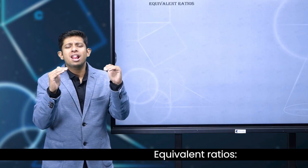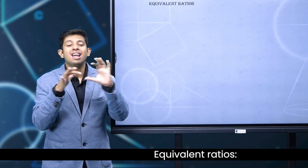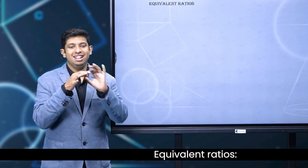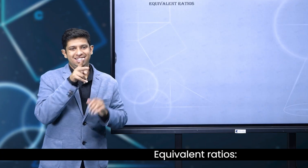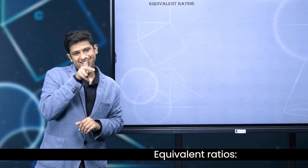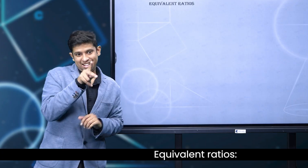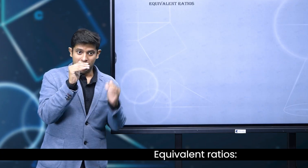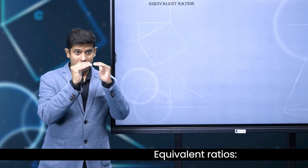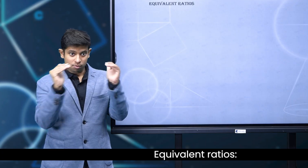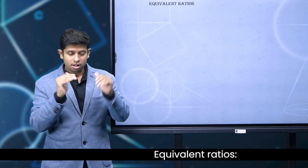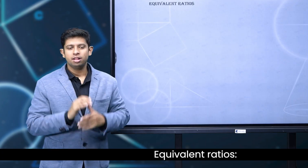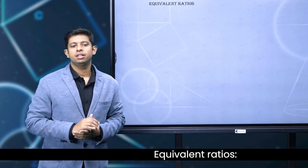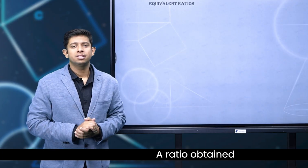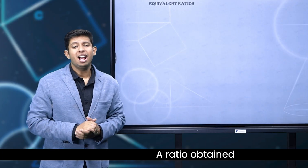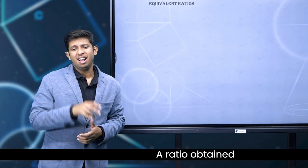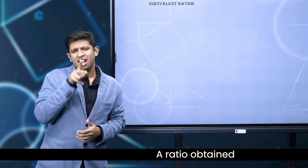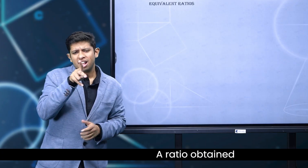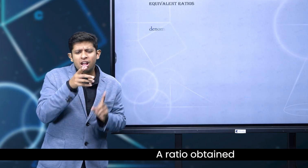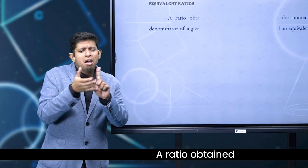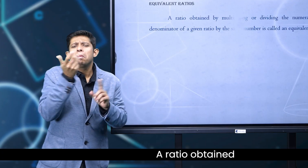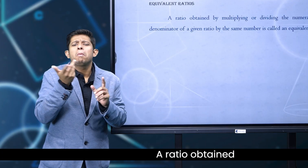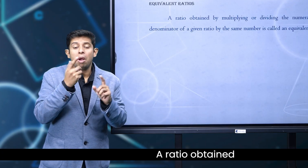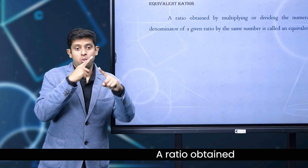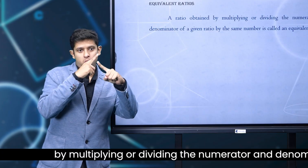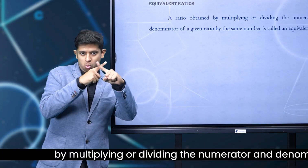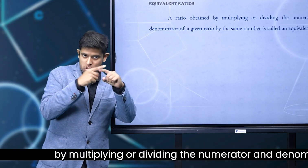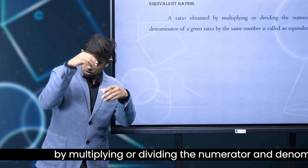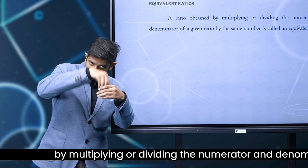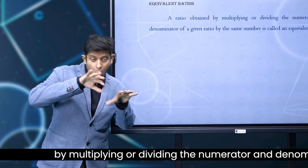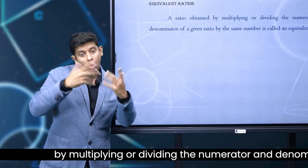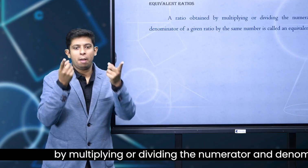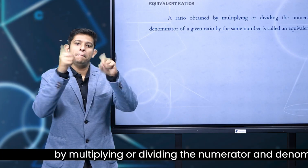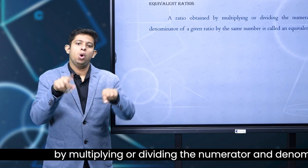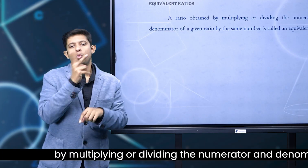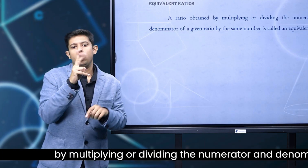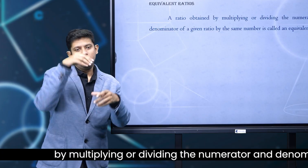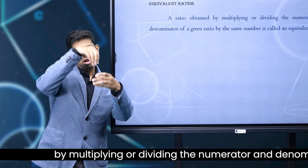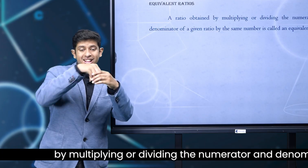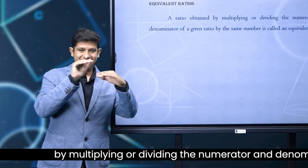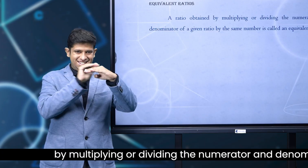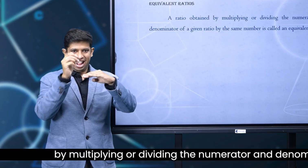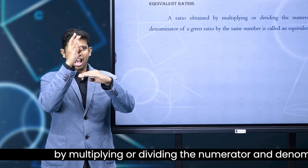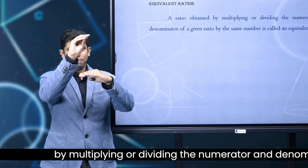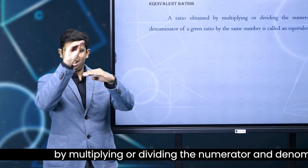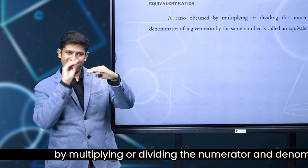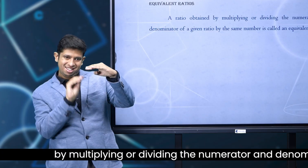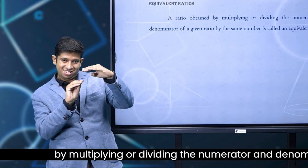Equivalent ratios. A ratio obtained by multiplying or dividing the numerator and